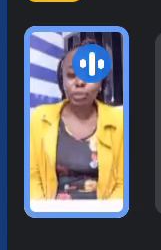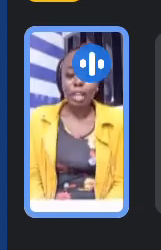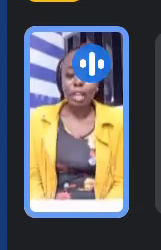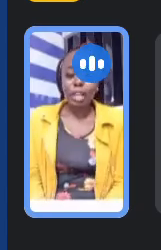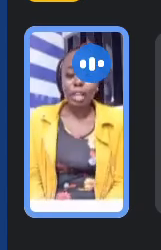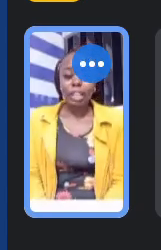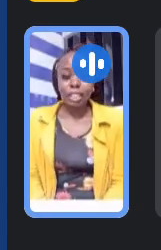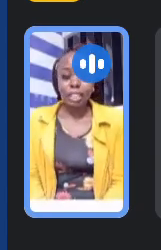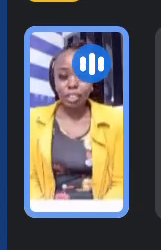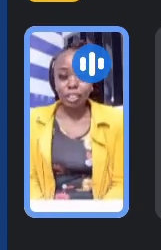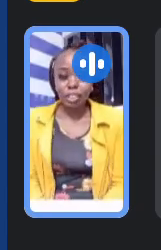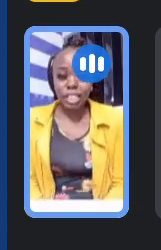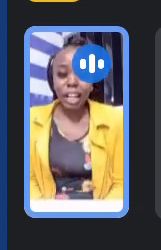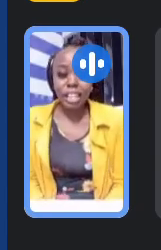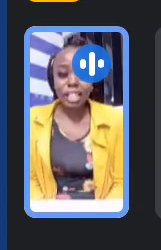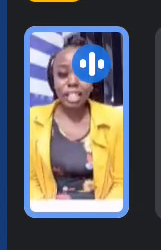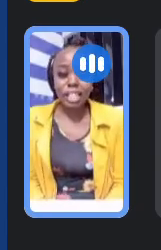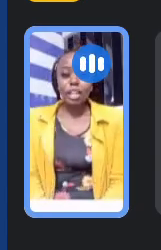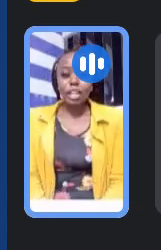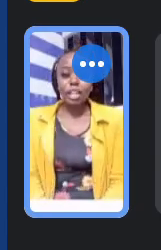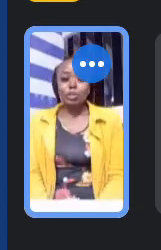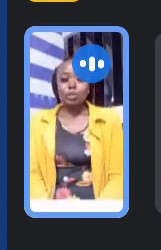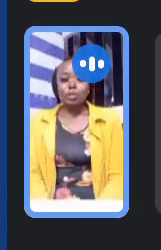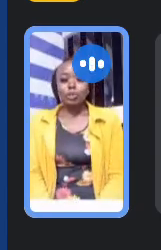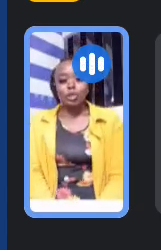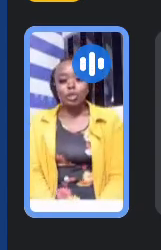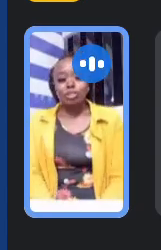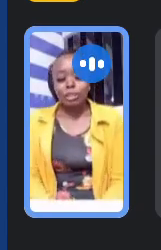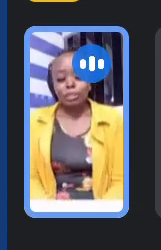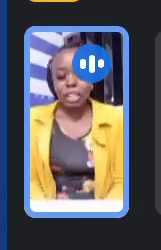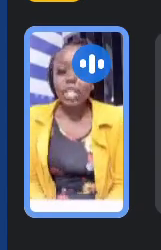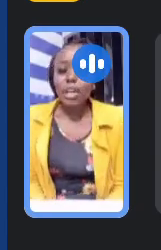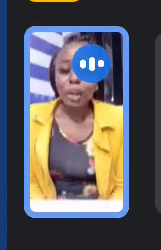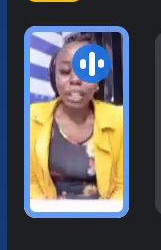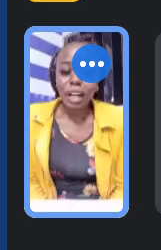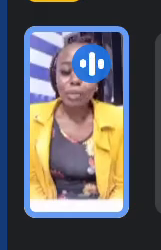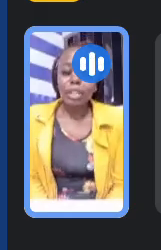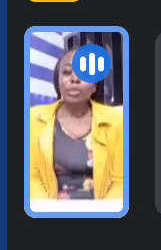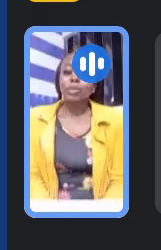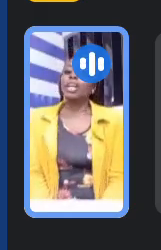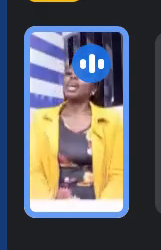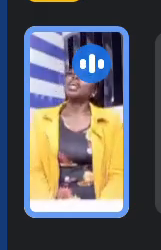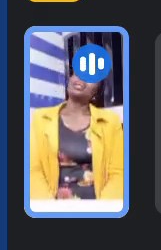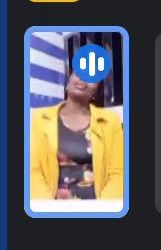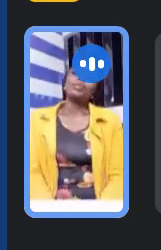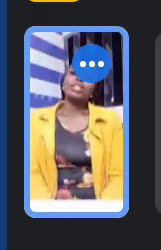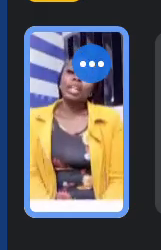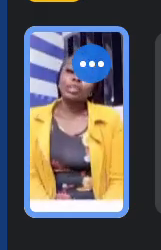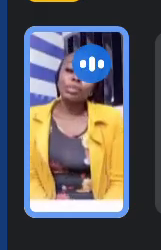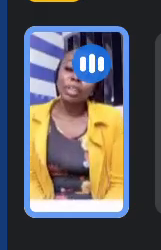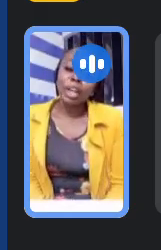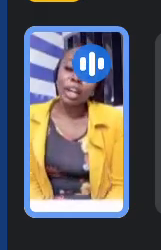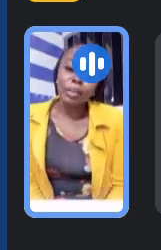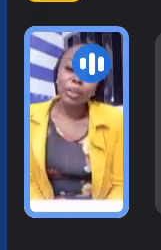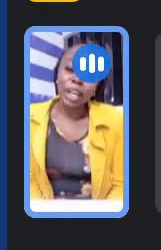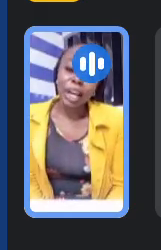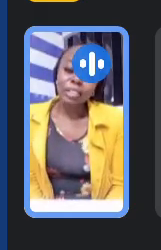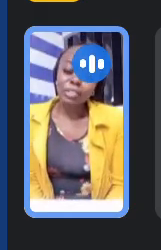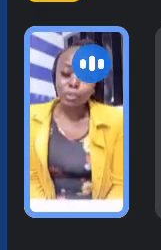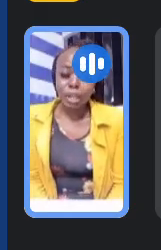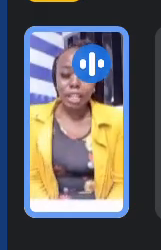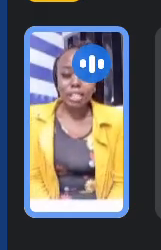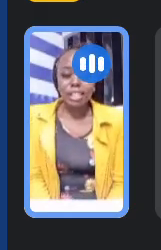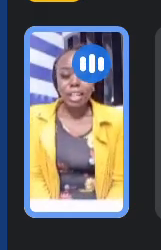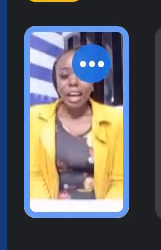will be moderating on these classes. So you're very much welcome. And today we start off with